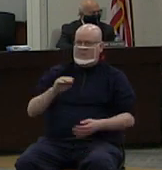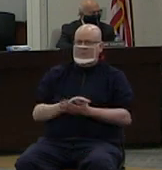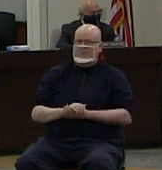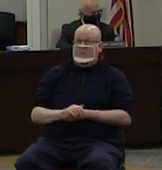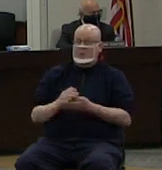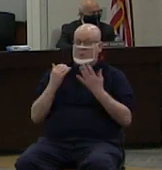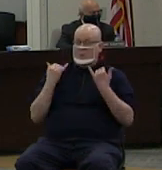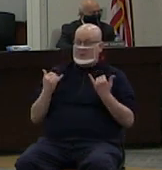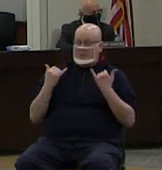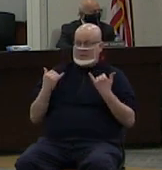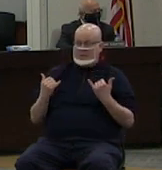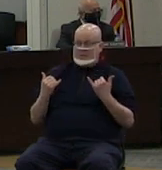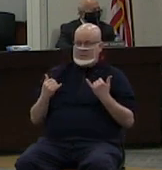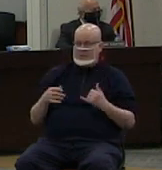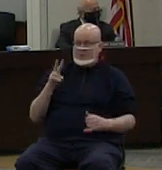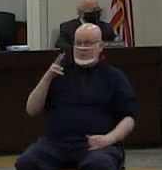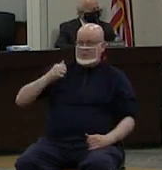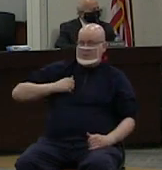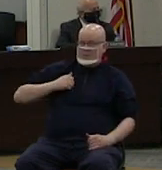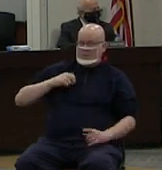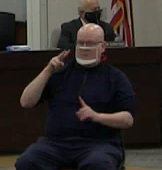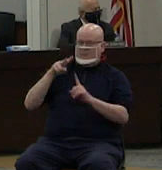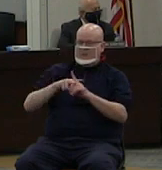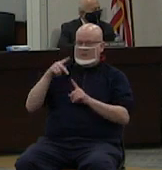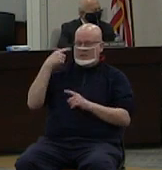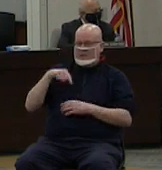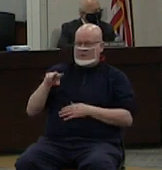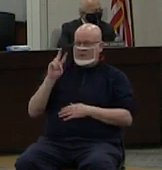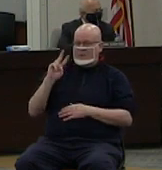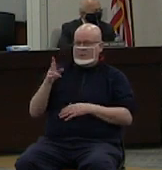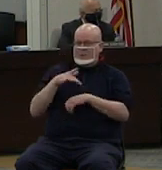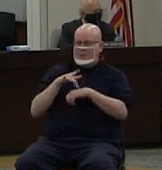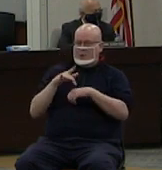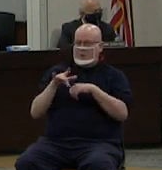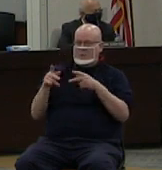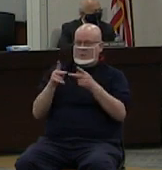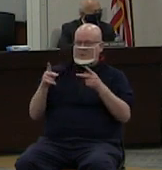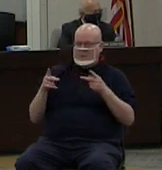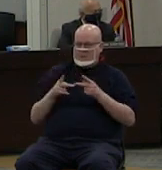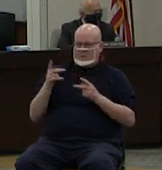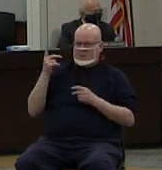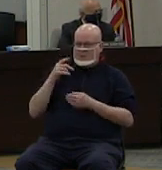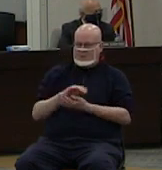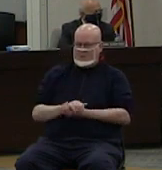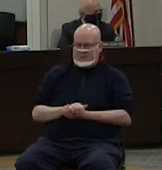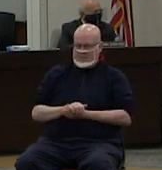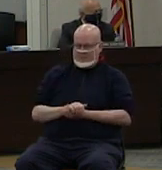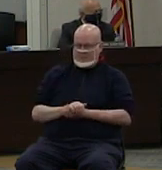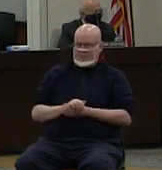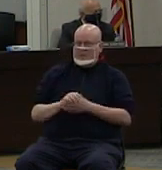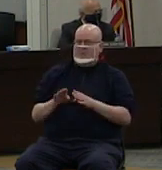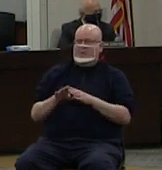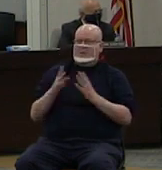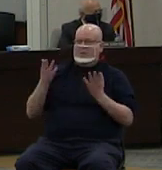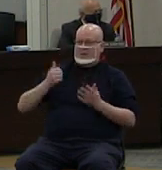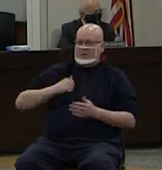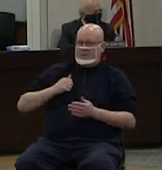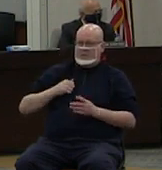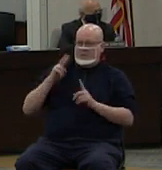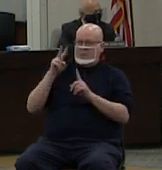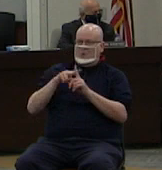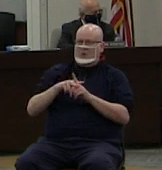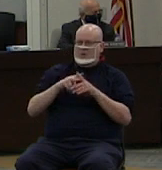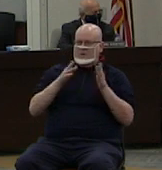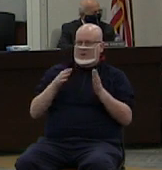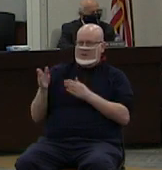of today, two candidates have filed for the two open positions in the Parkway Board of Education. The candidates in order of filing and